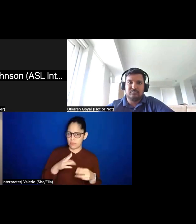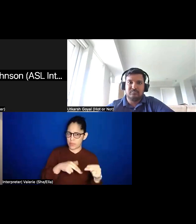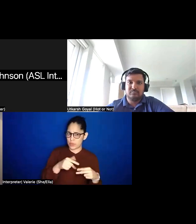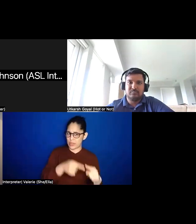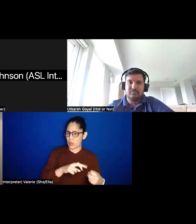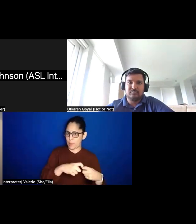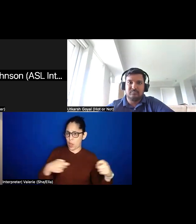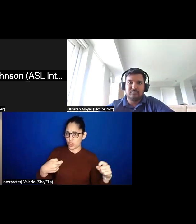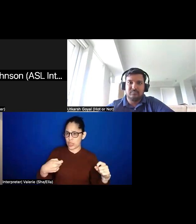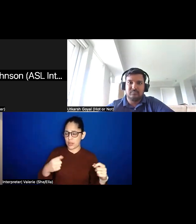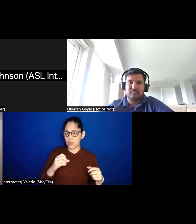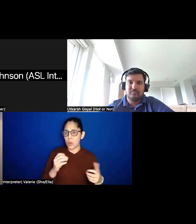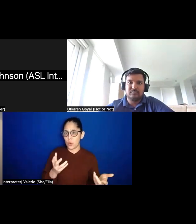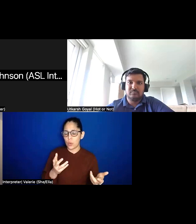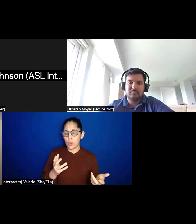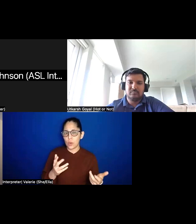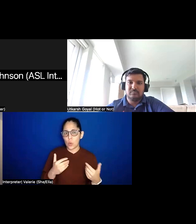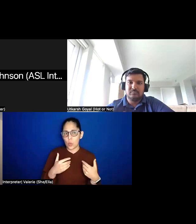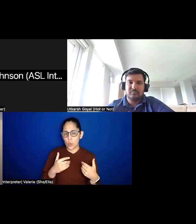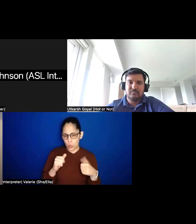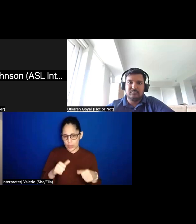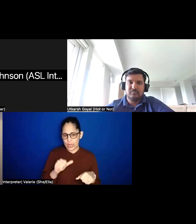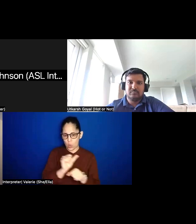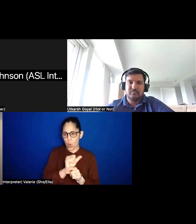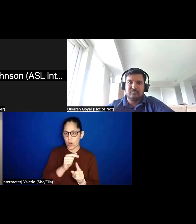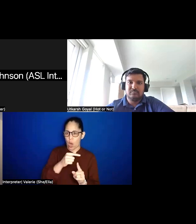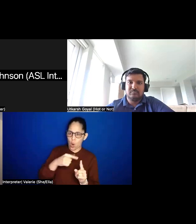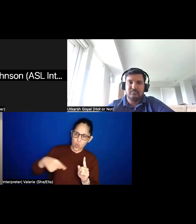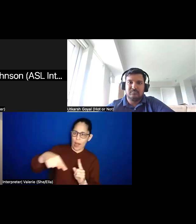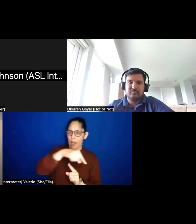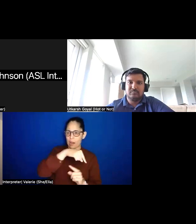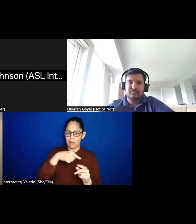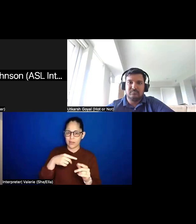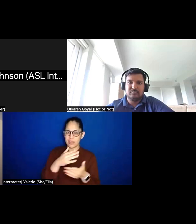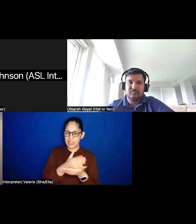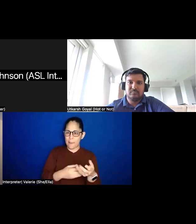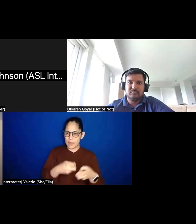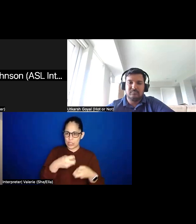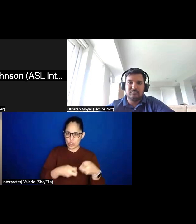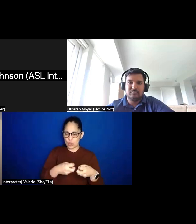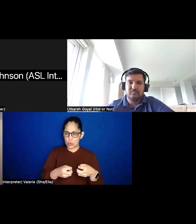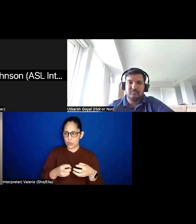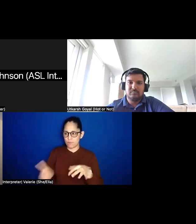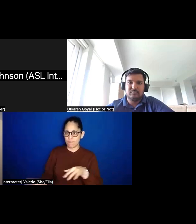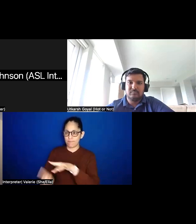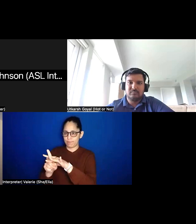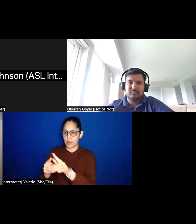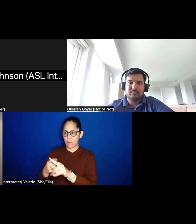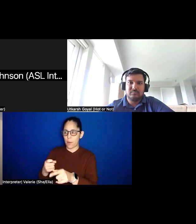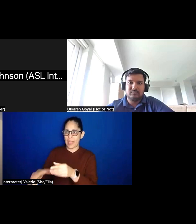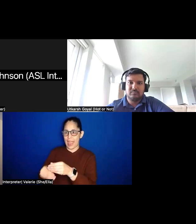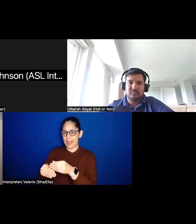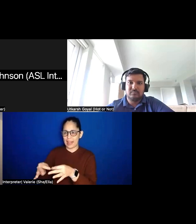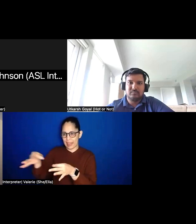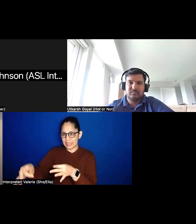we can kind of work around some of the issues introduced by the added latency. The